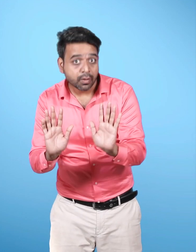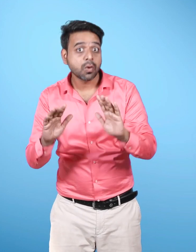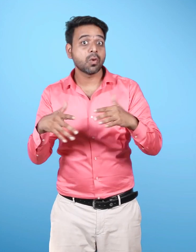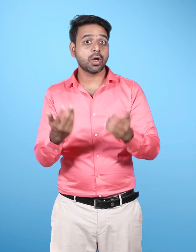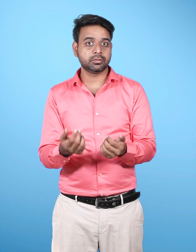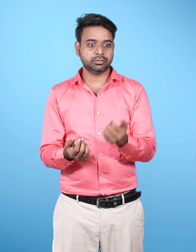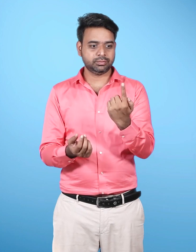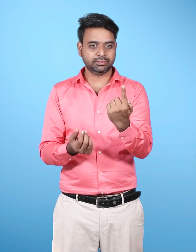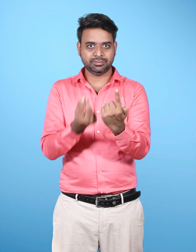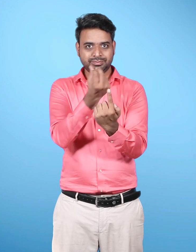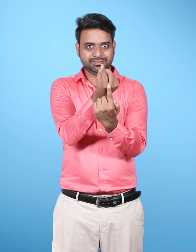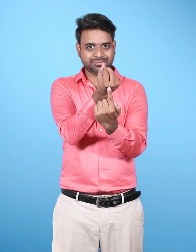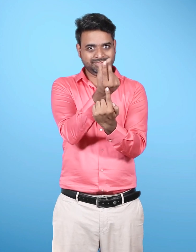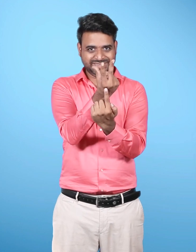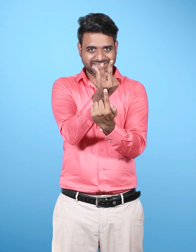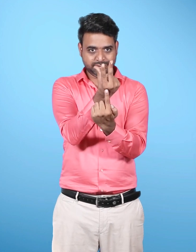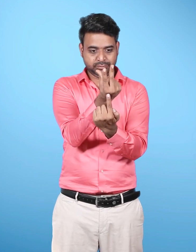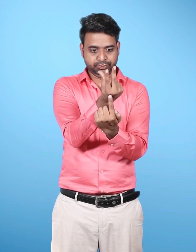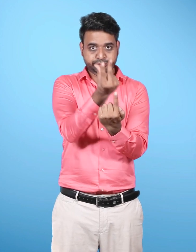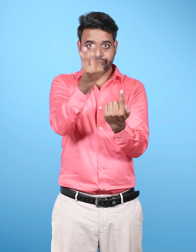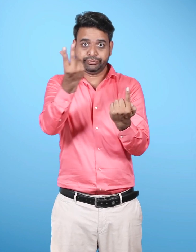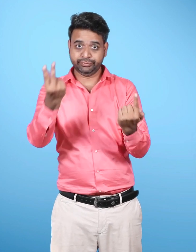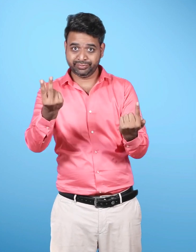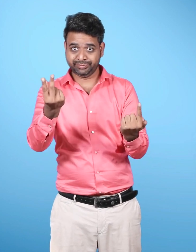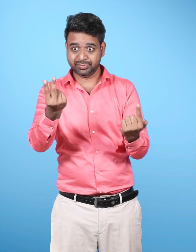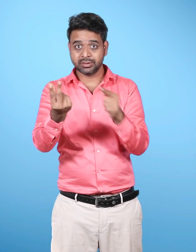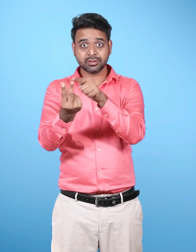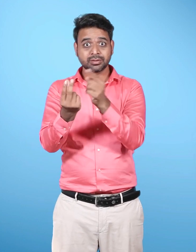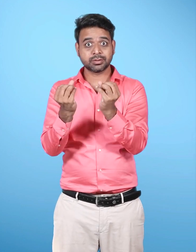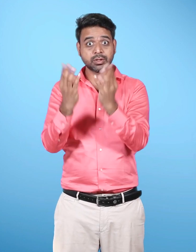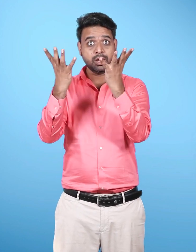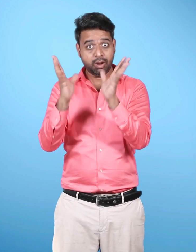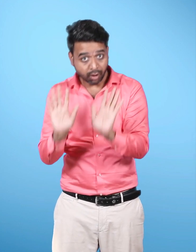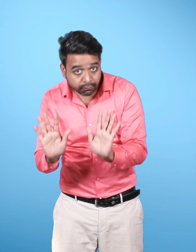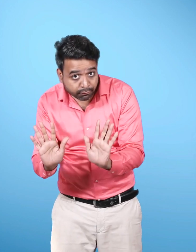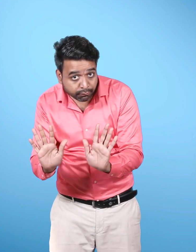Now move the bulb away from the terminal of the electric cell. Does the bulb remain lighted?